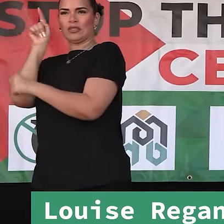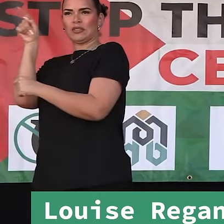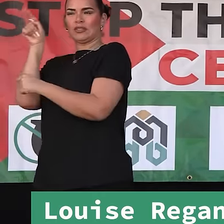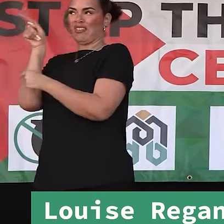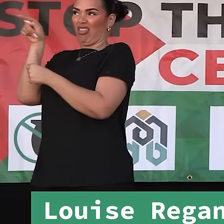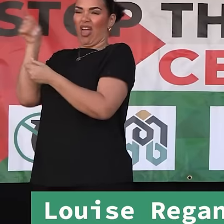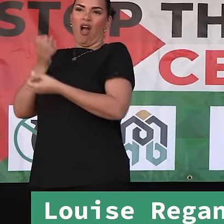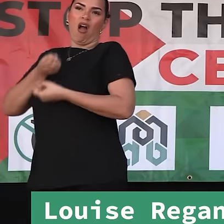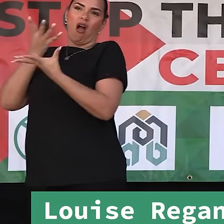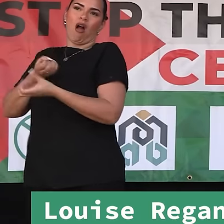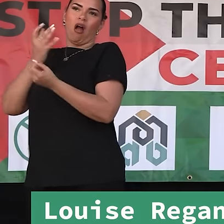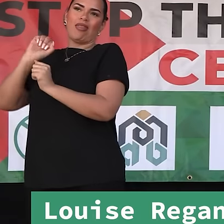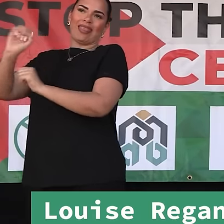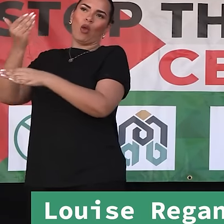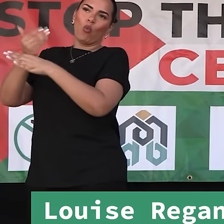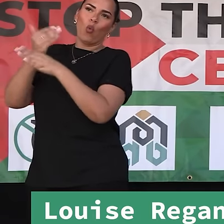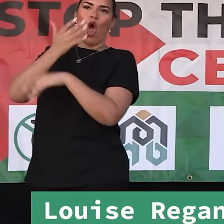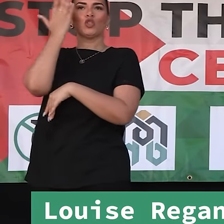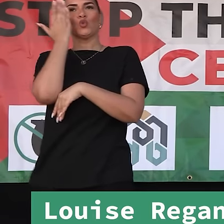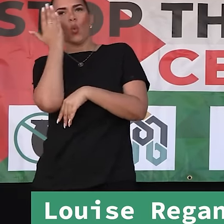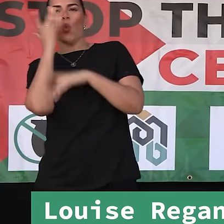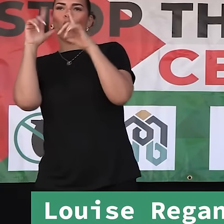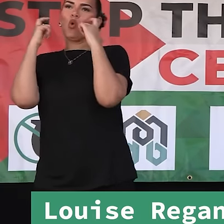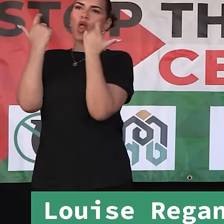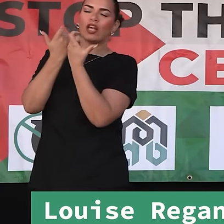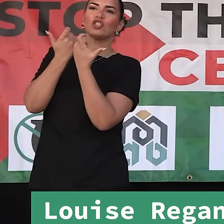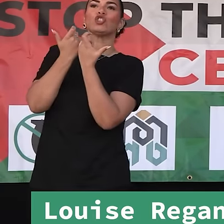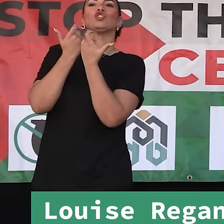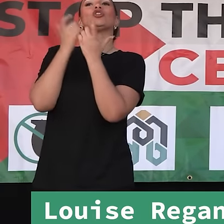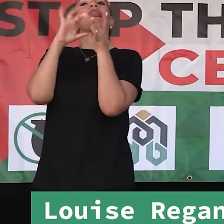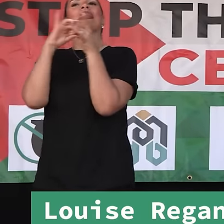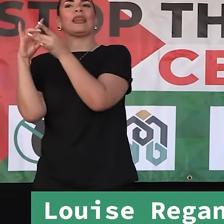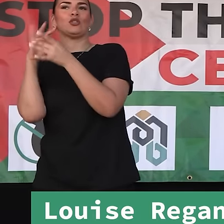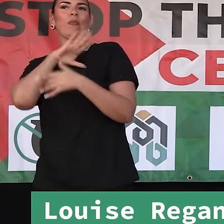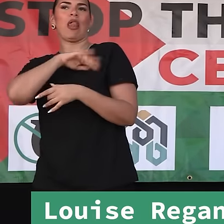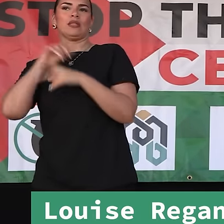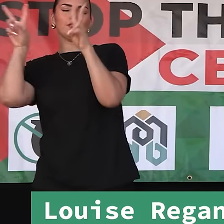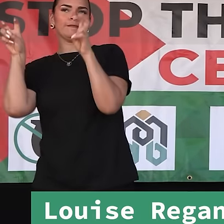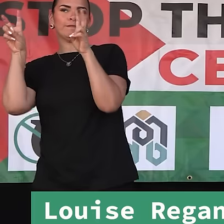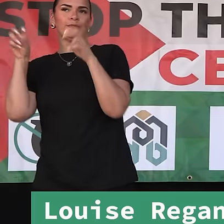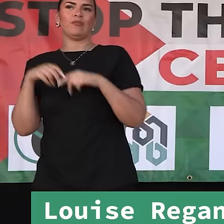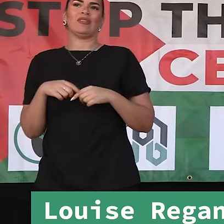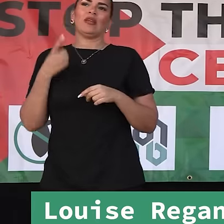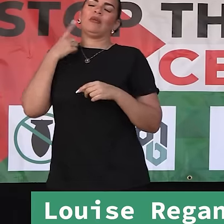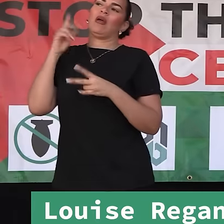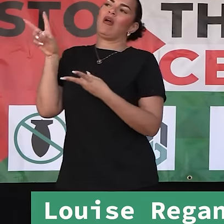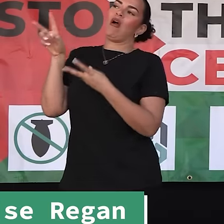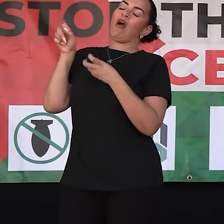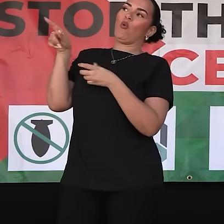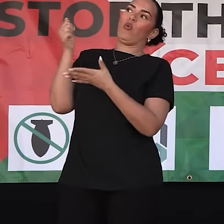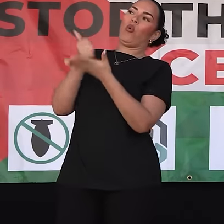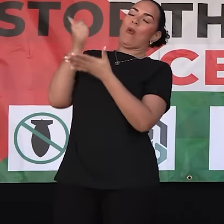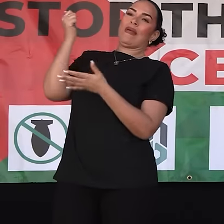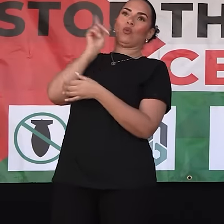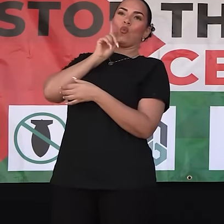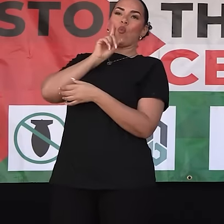the work that they are doing in schools and colleges, talking about Palestine. I listened to an amazing woman